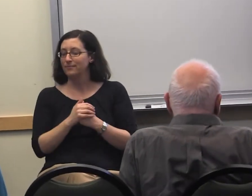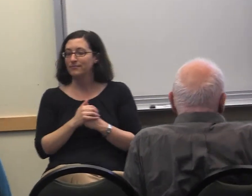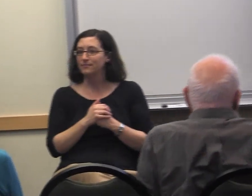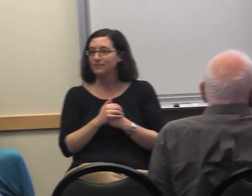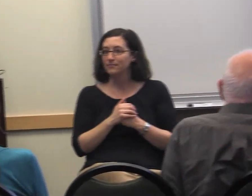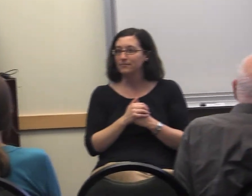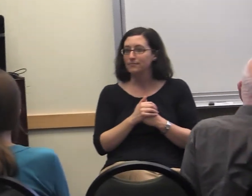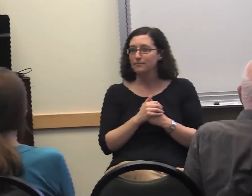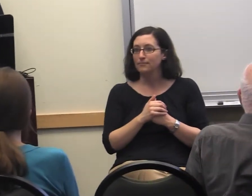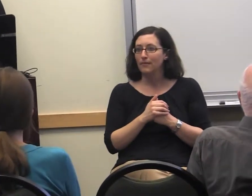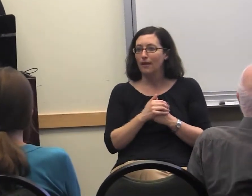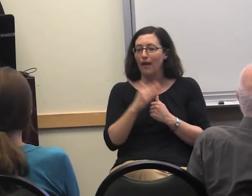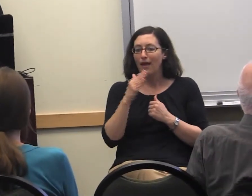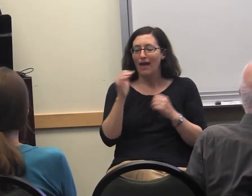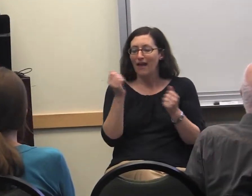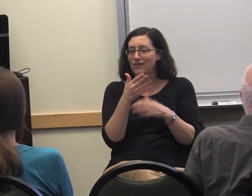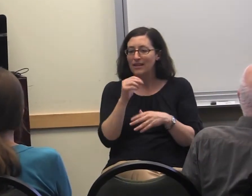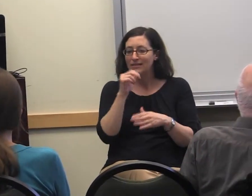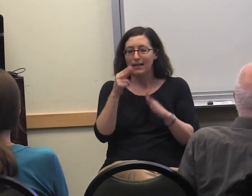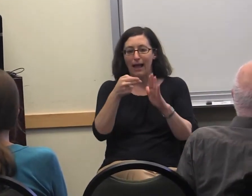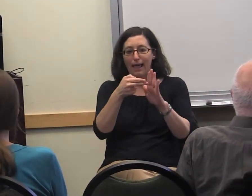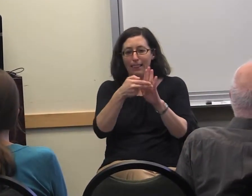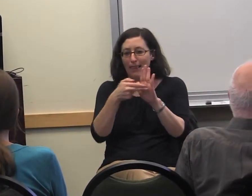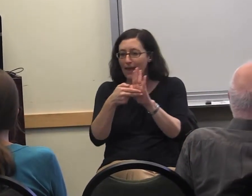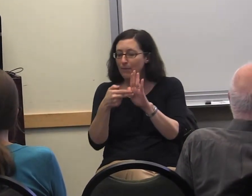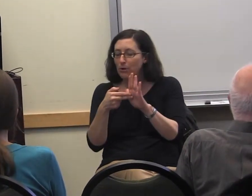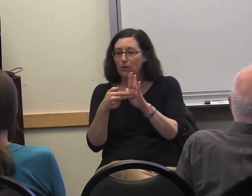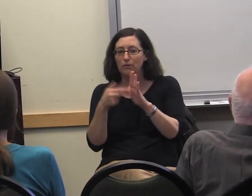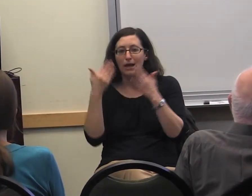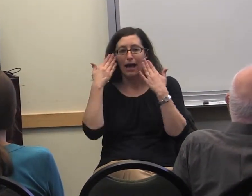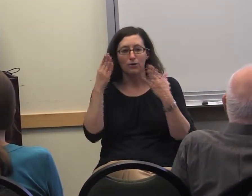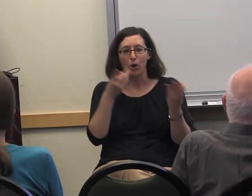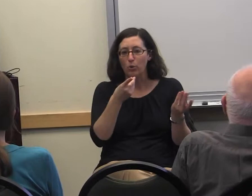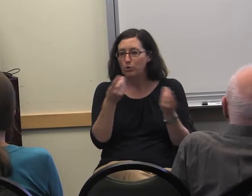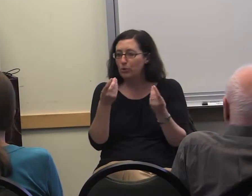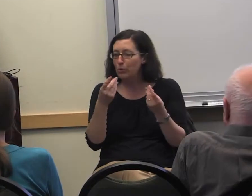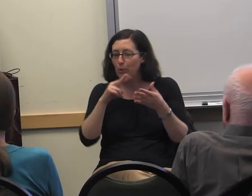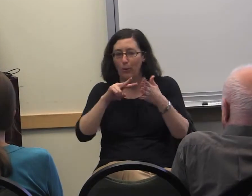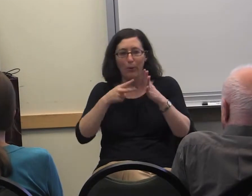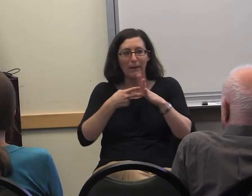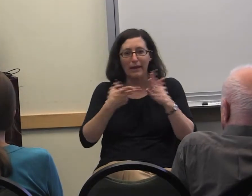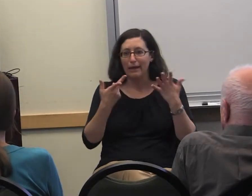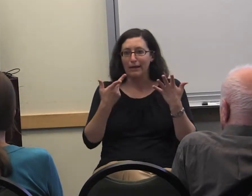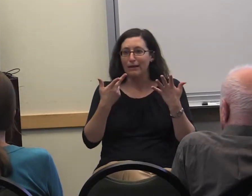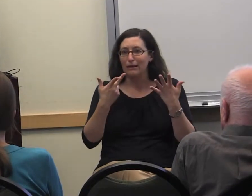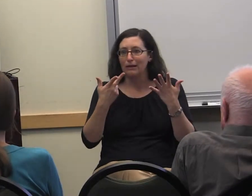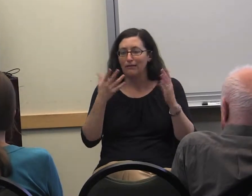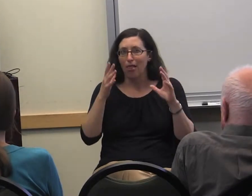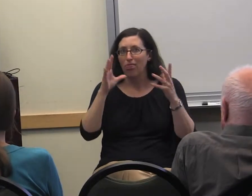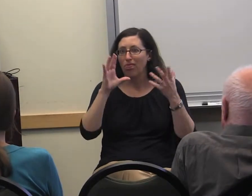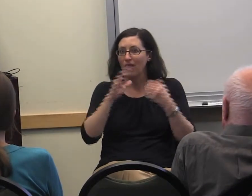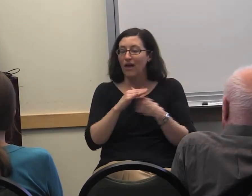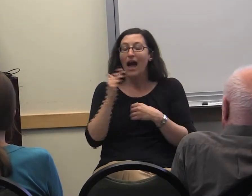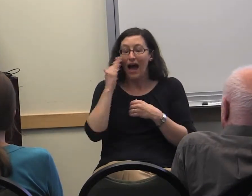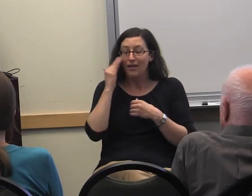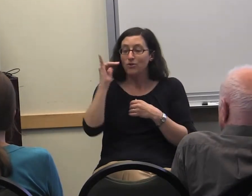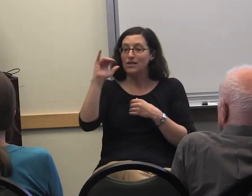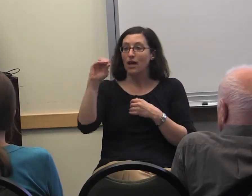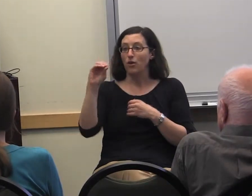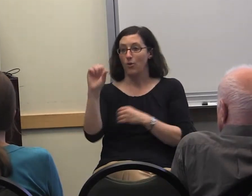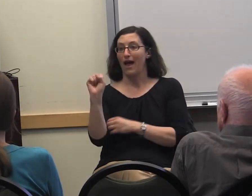nothing but unlabeled buttons. I don't know what they do. I don't know what they mean. And I know it's in iOS, and I know